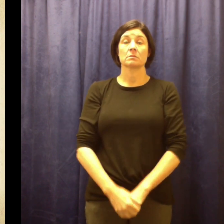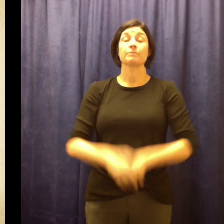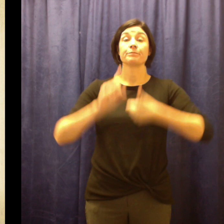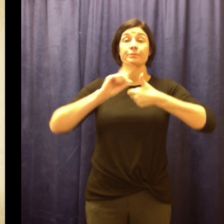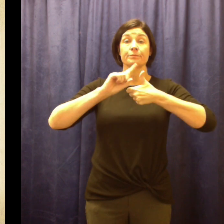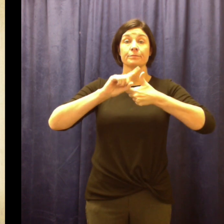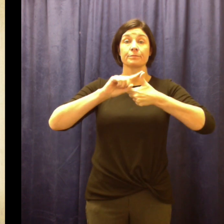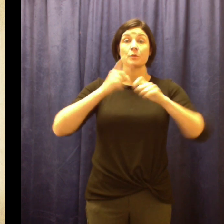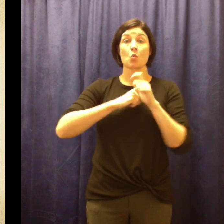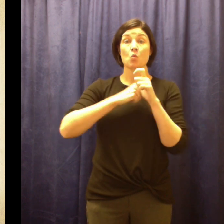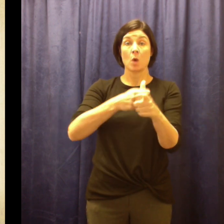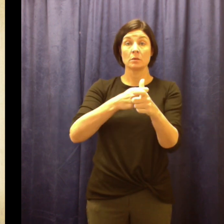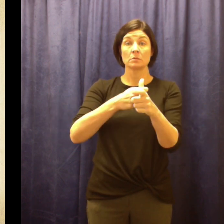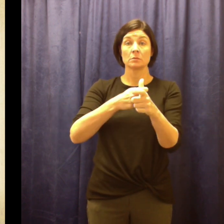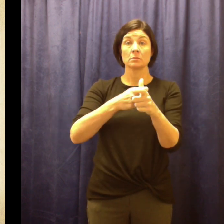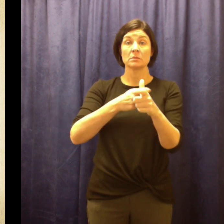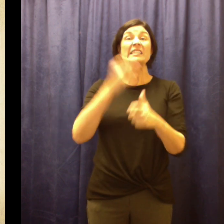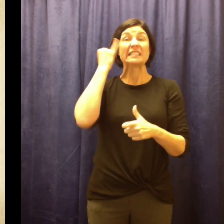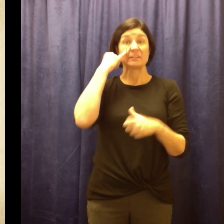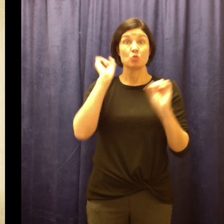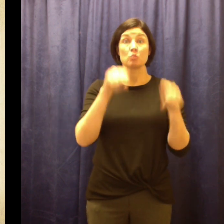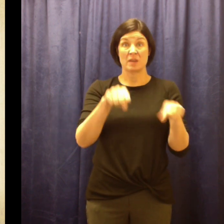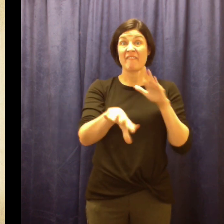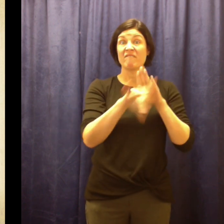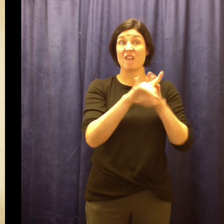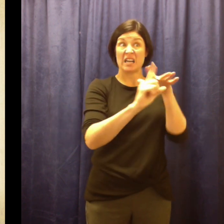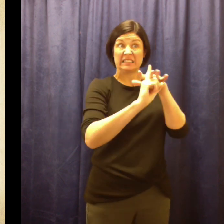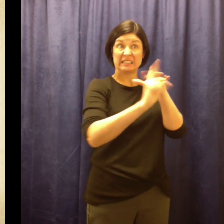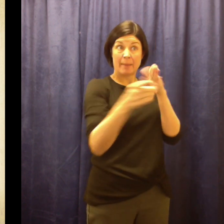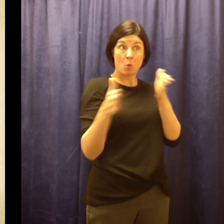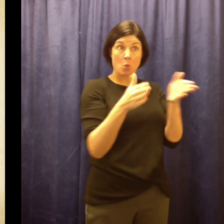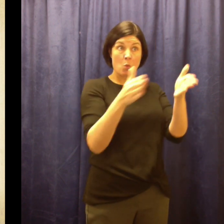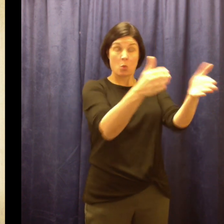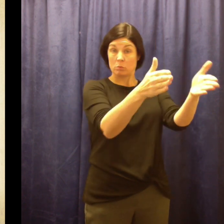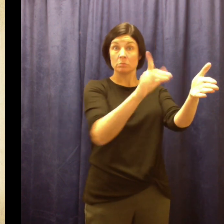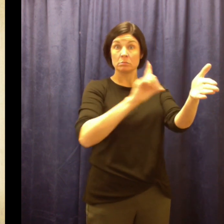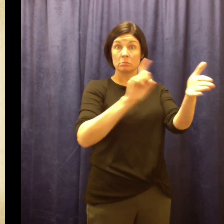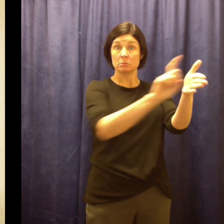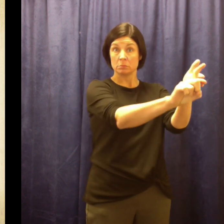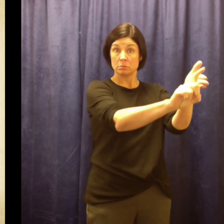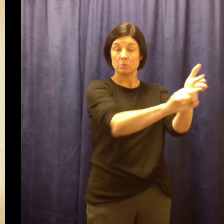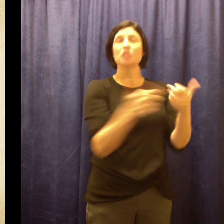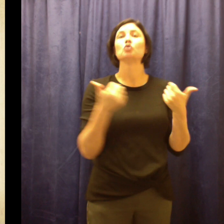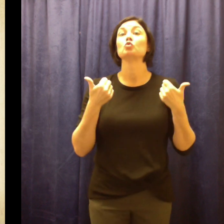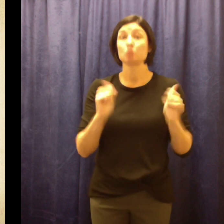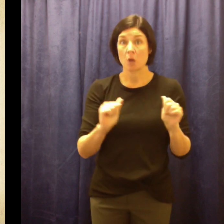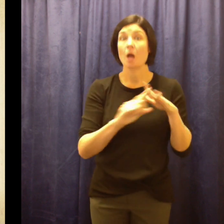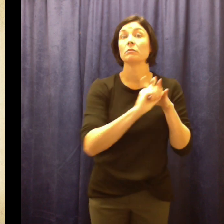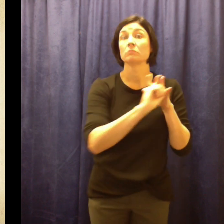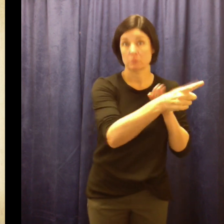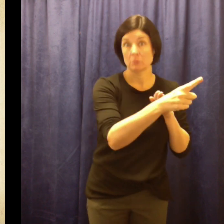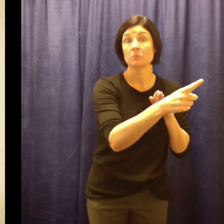Run if there is an accessible escape path. Attempt to evacuate the premises.